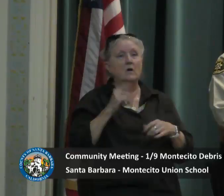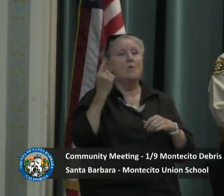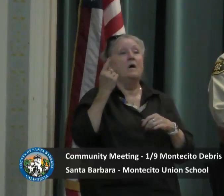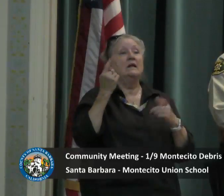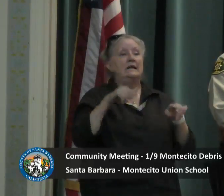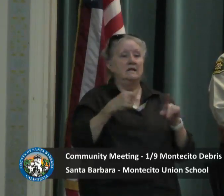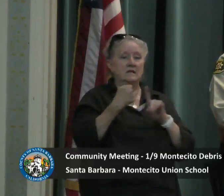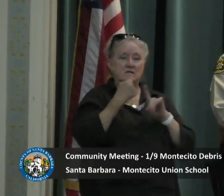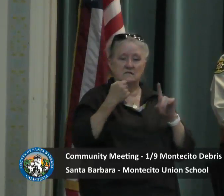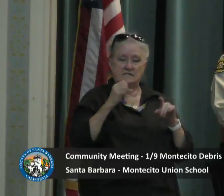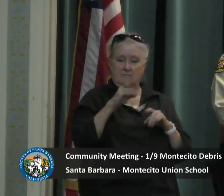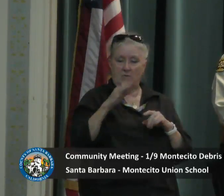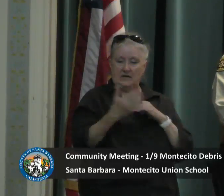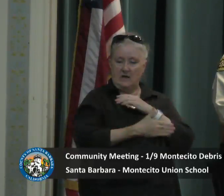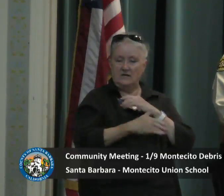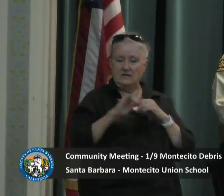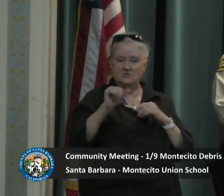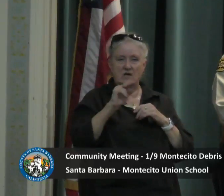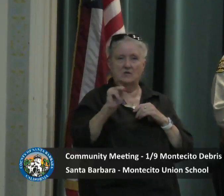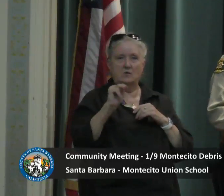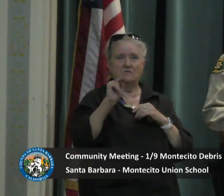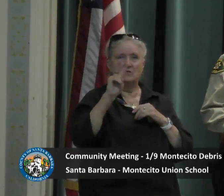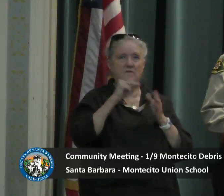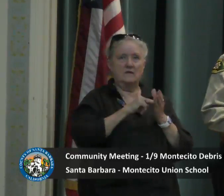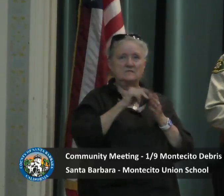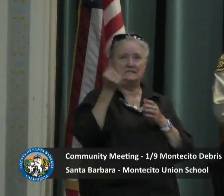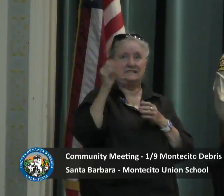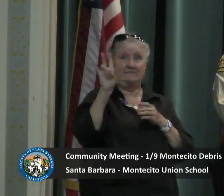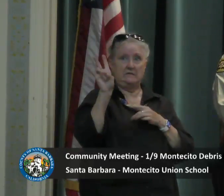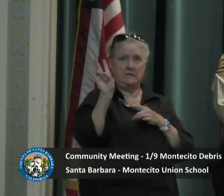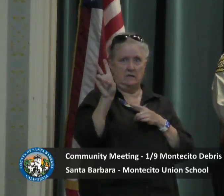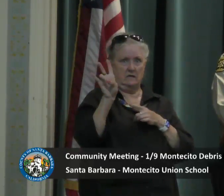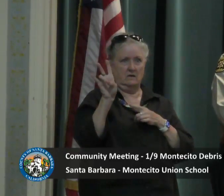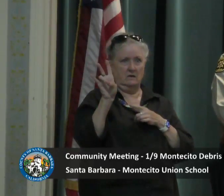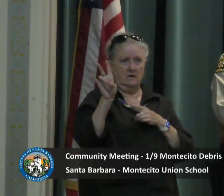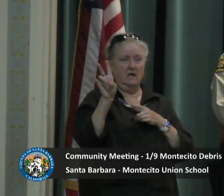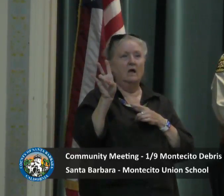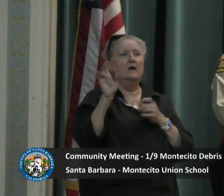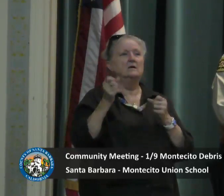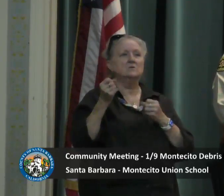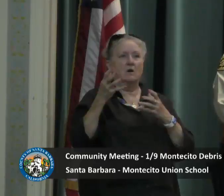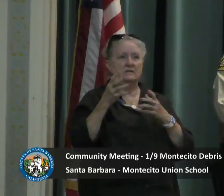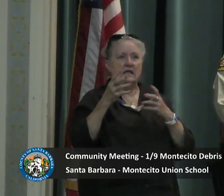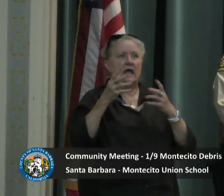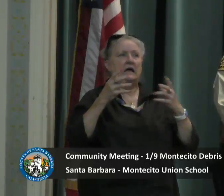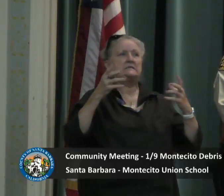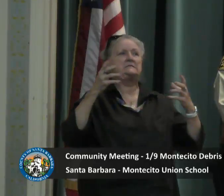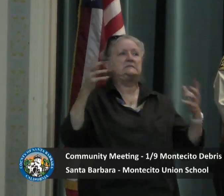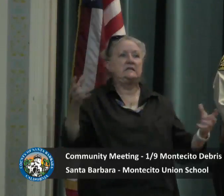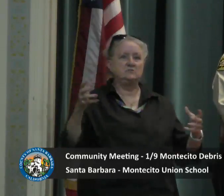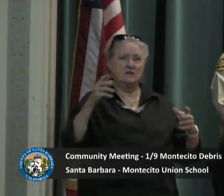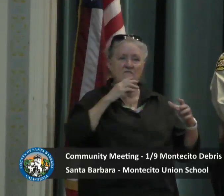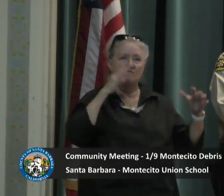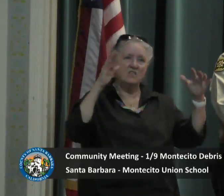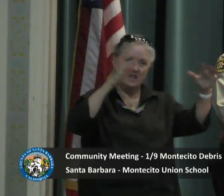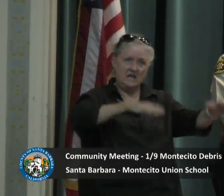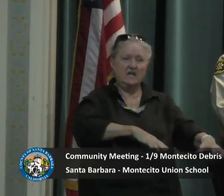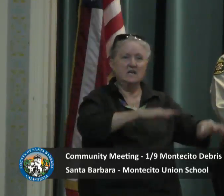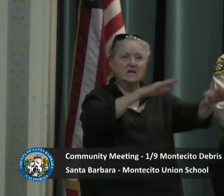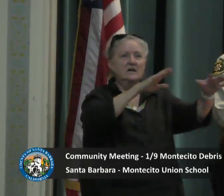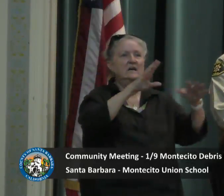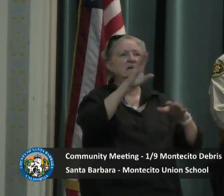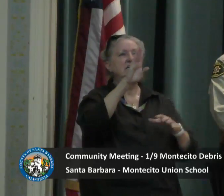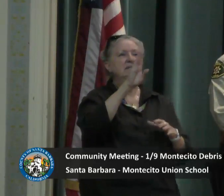did hit us here in Santa Barbara County, January of 2017, caused extensive flooding, debris flow,